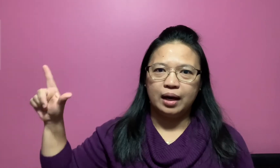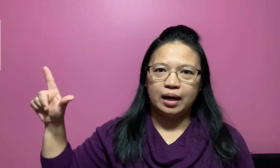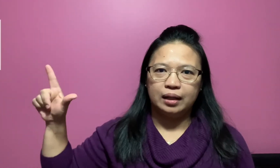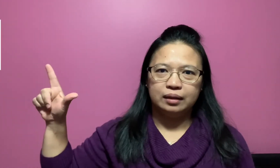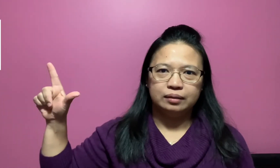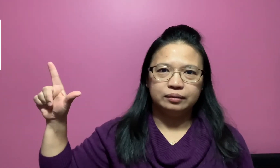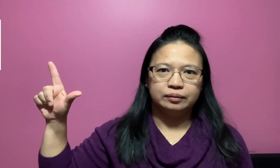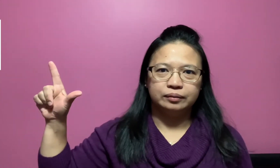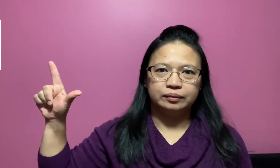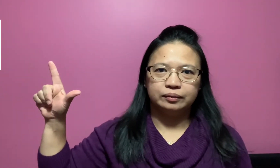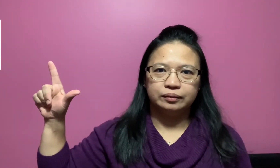L,